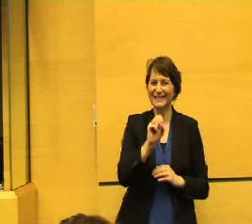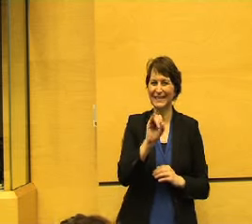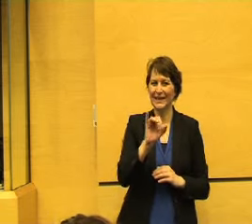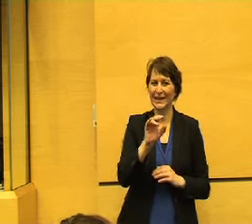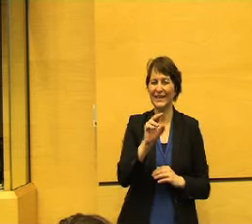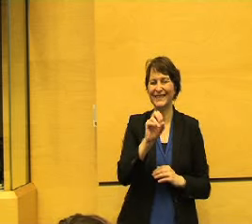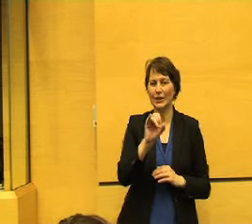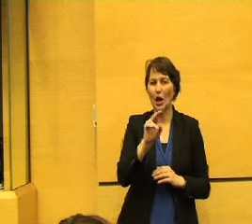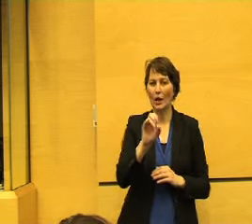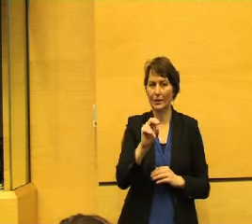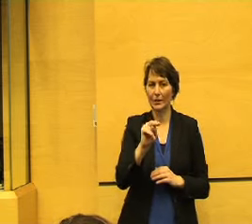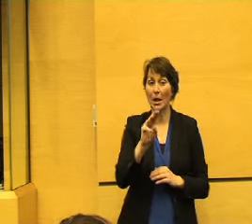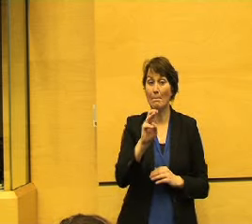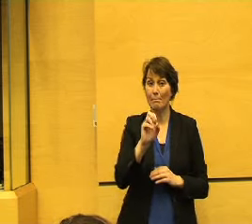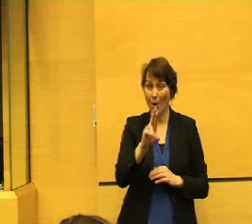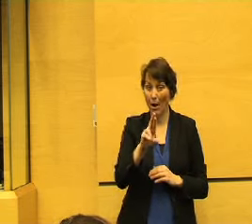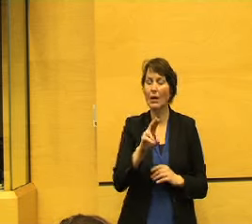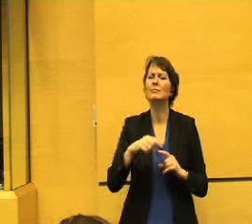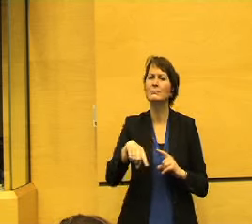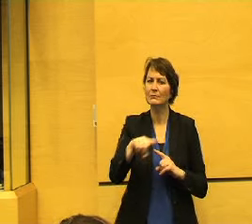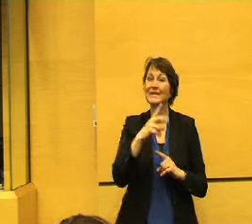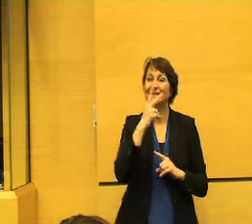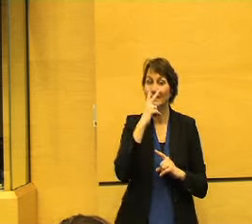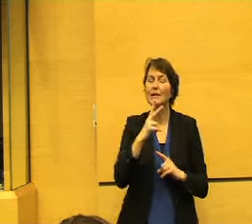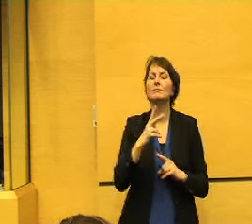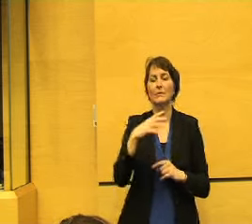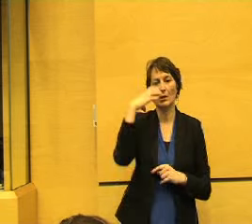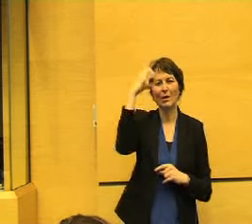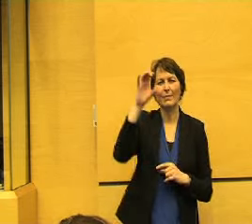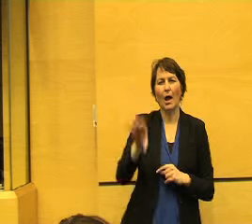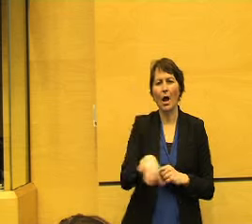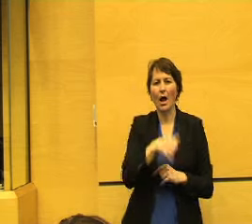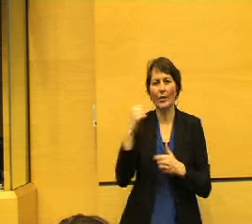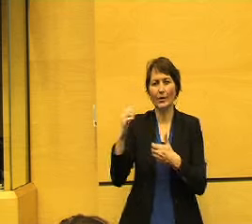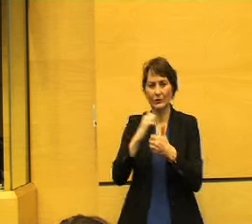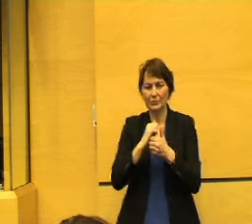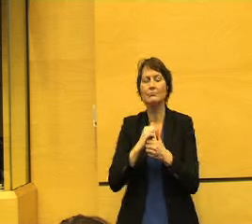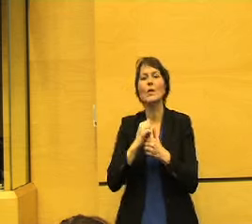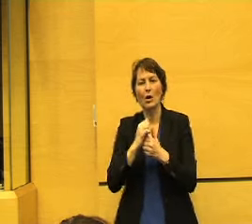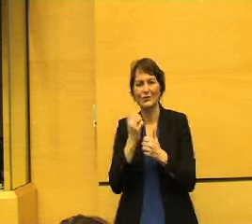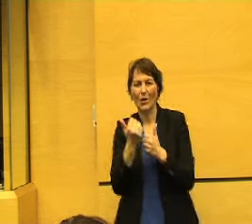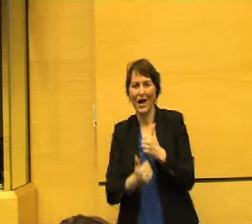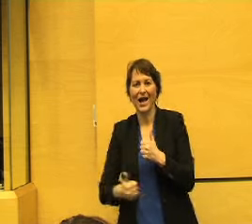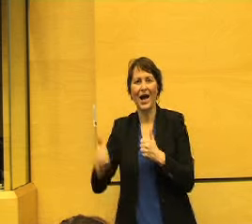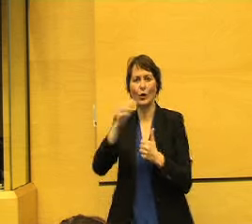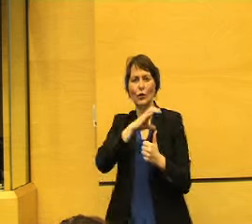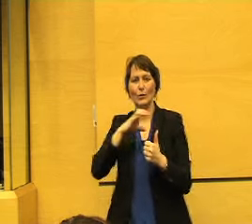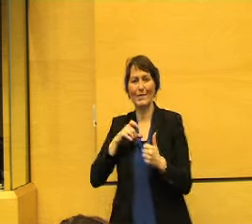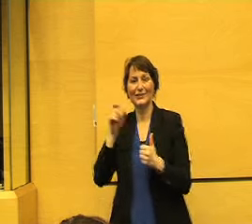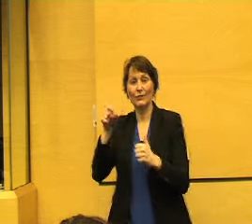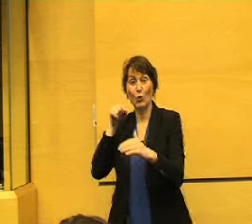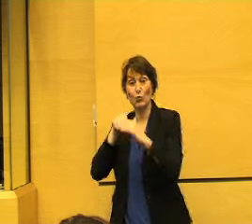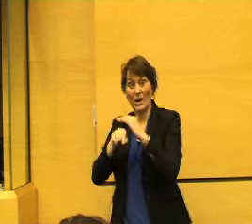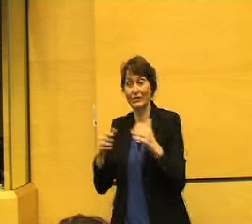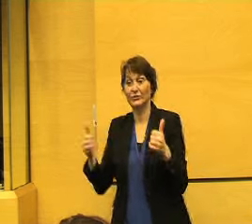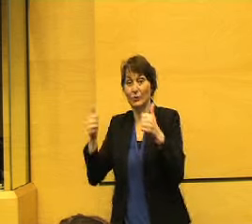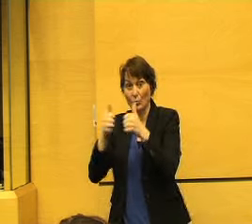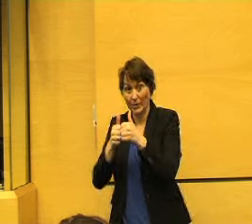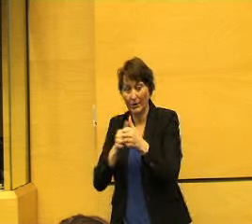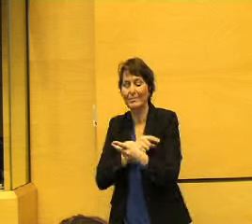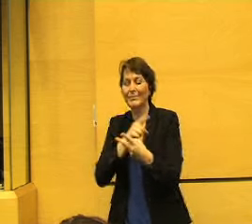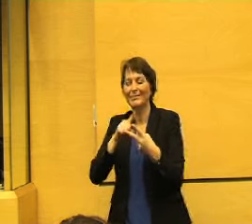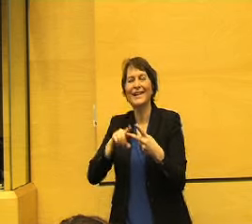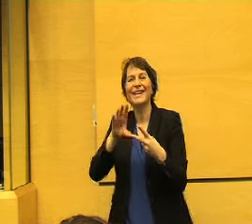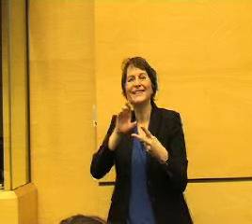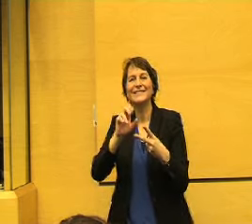been working with different partners, including the Office of the High Commissioner for Refugees and civil society